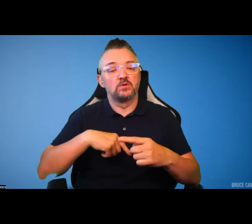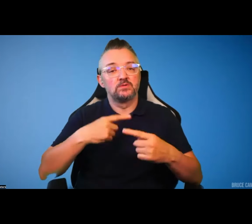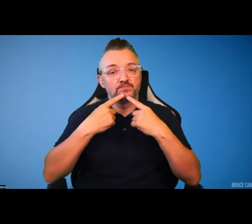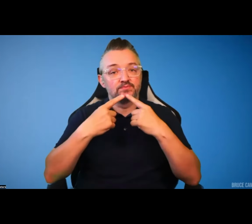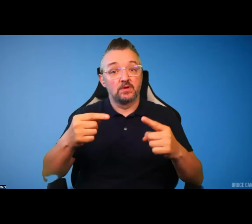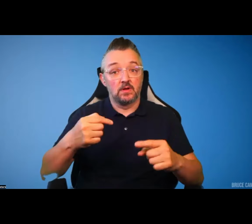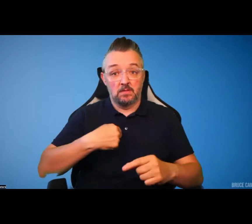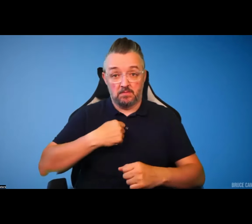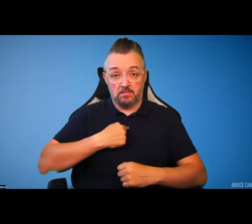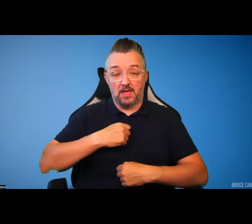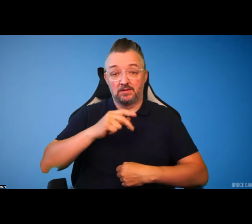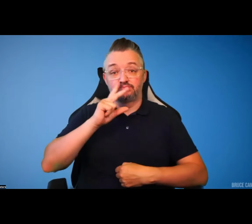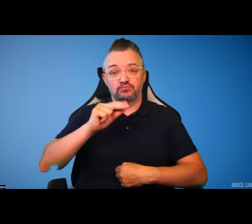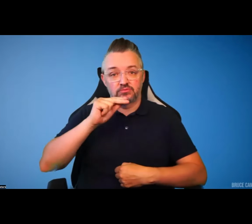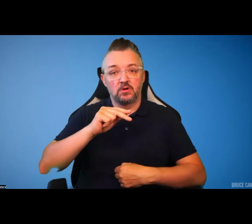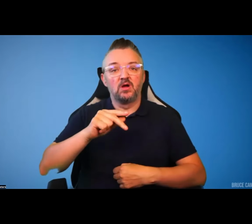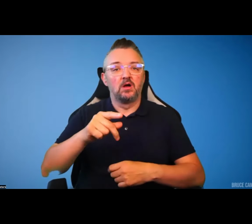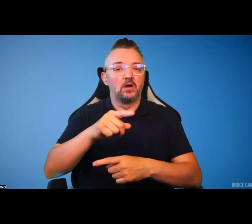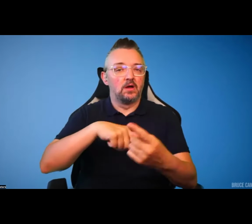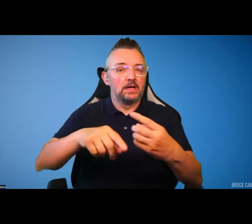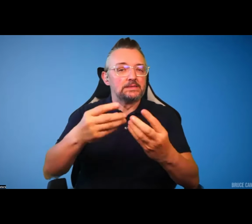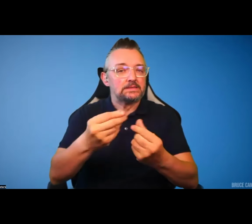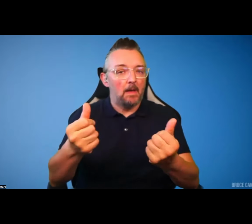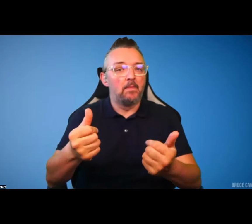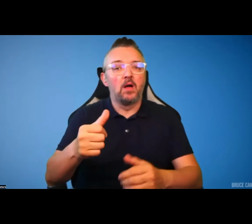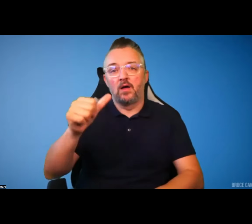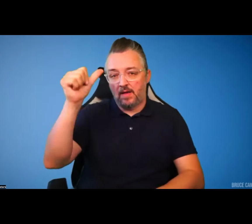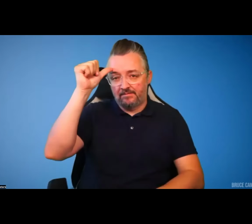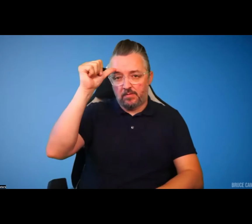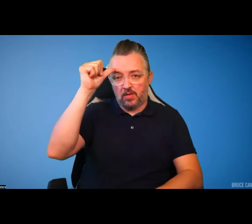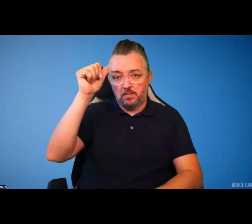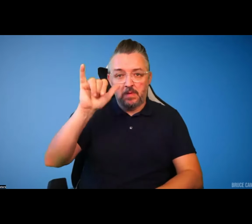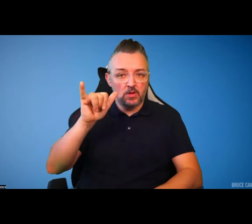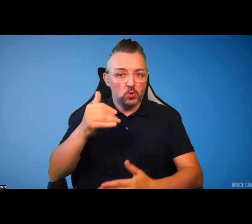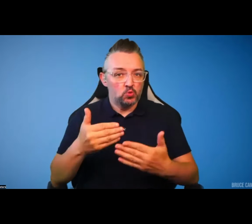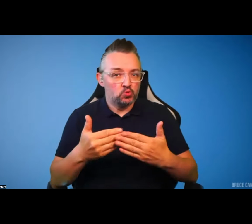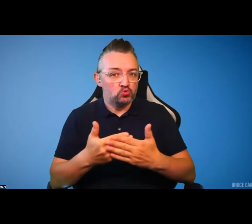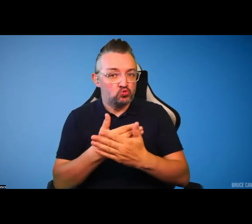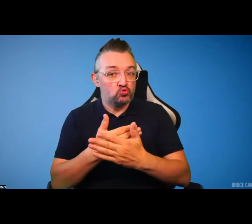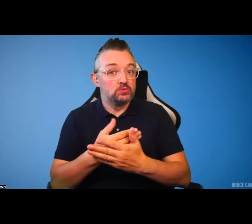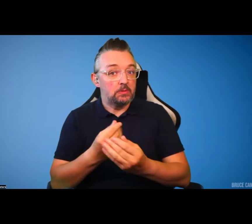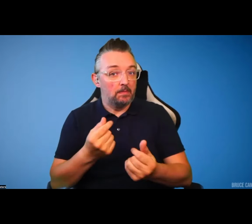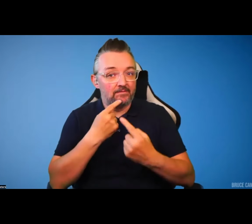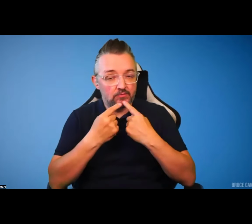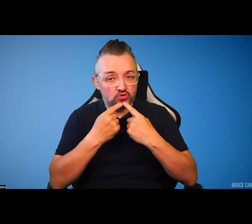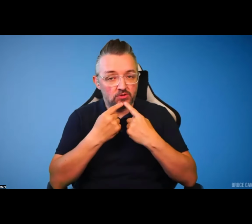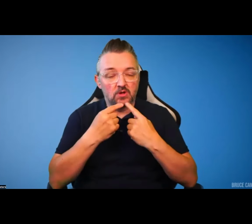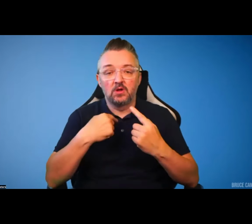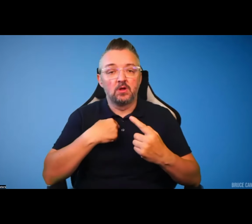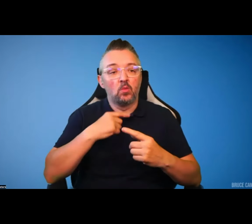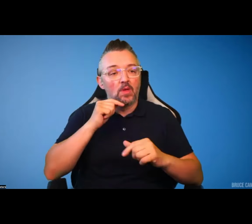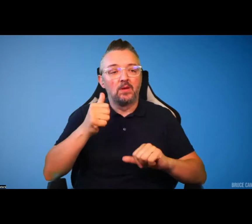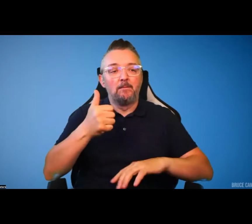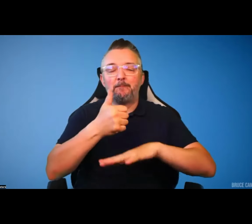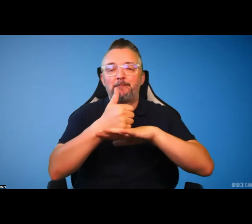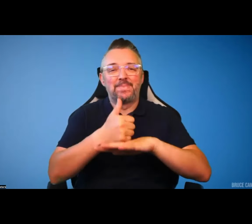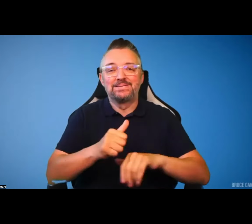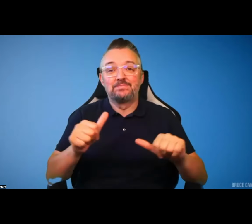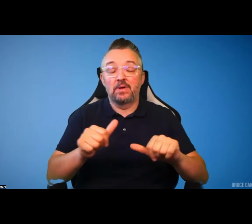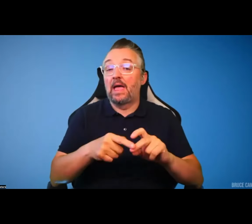will say will be familiar to some of you. Possibly there'll be something new. I will be keeping it basic, but if I do slip into